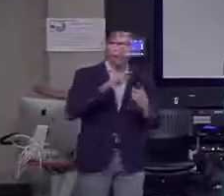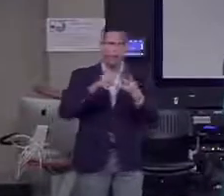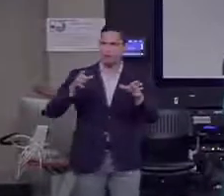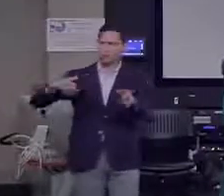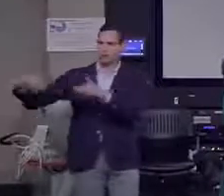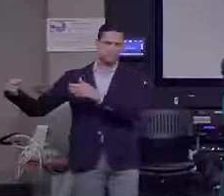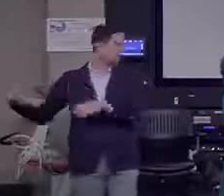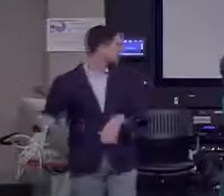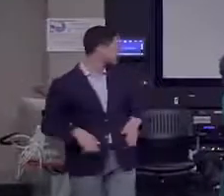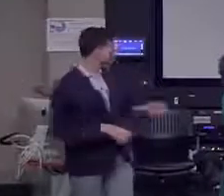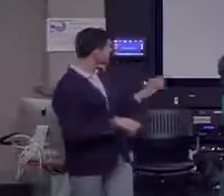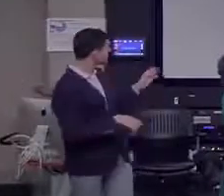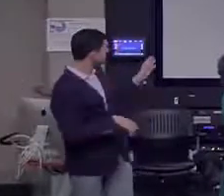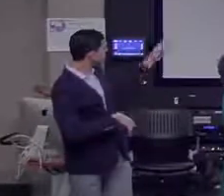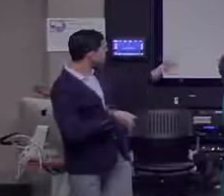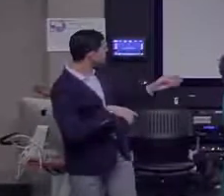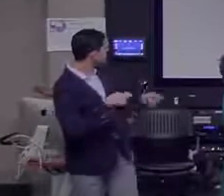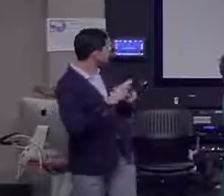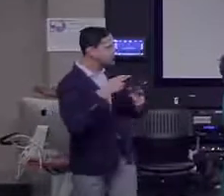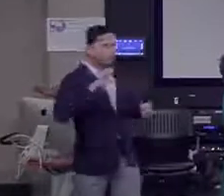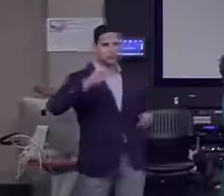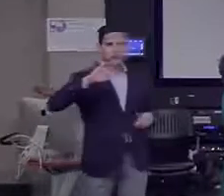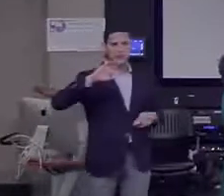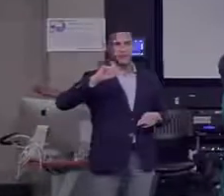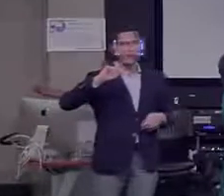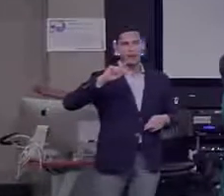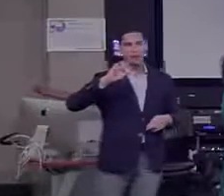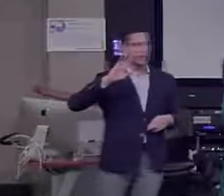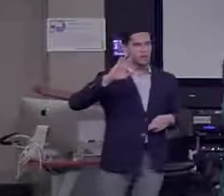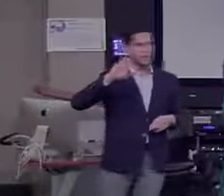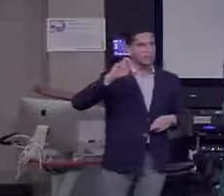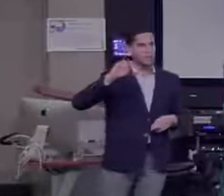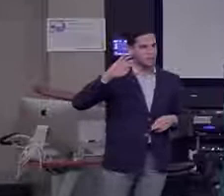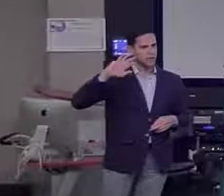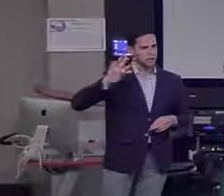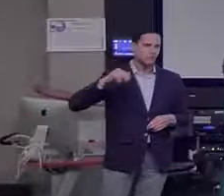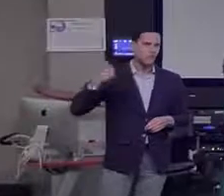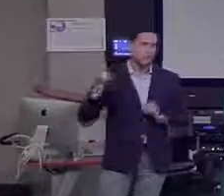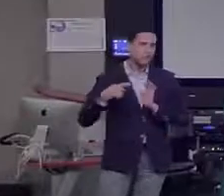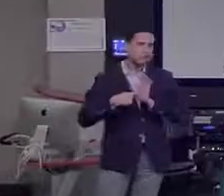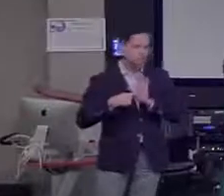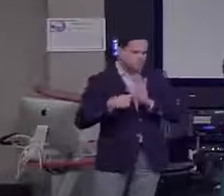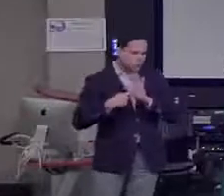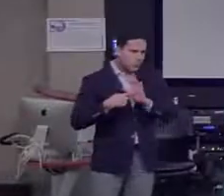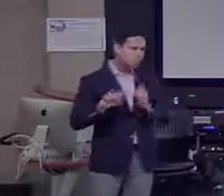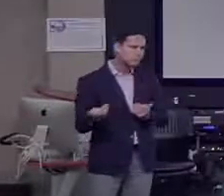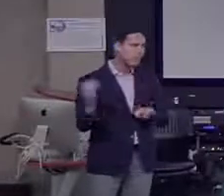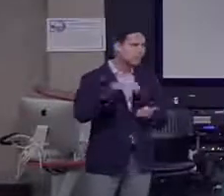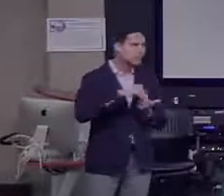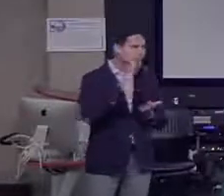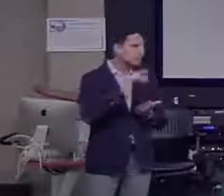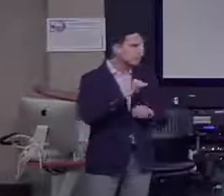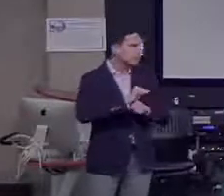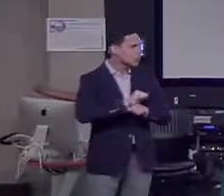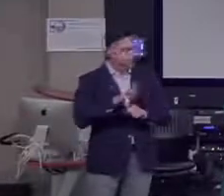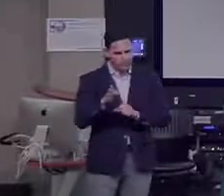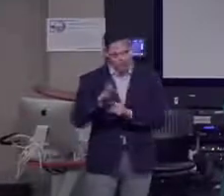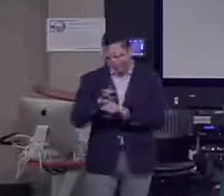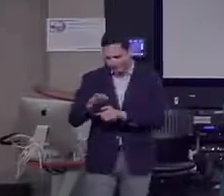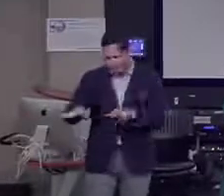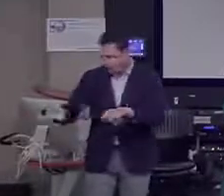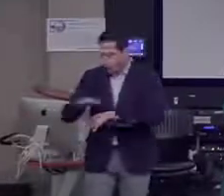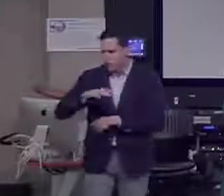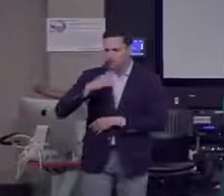scale bench, which is another of our models. We're going to be working in low-income environments, as I said, in Tulsa and in